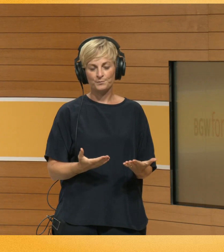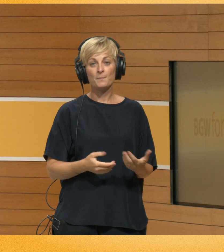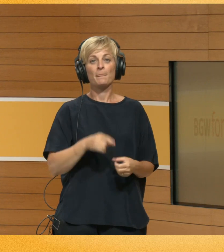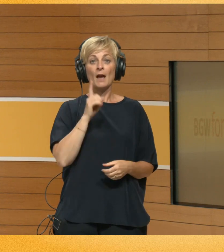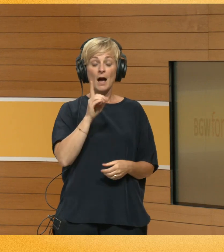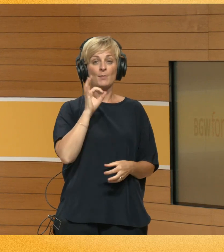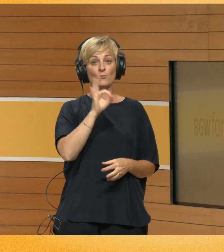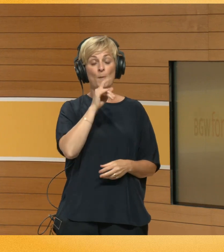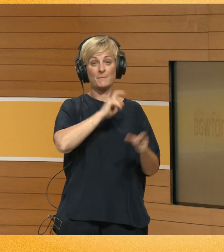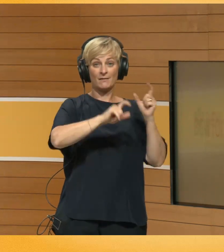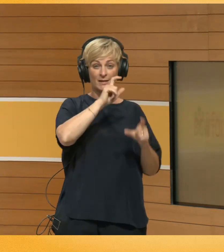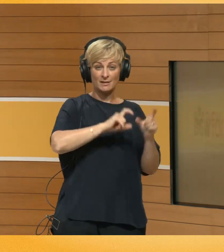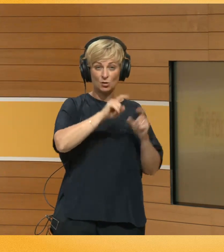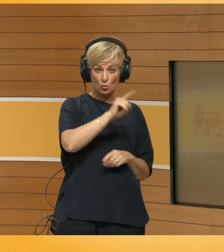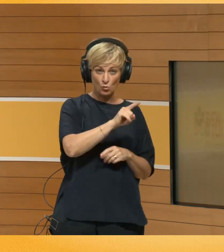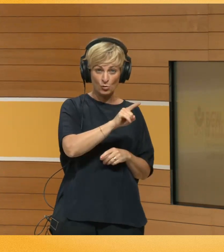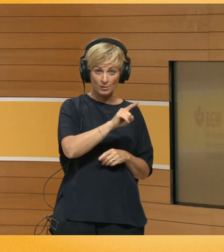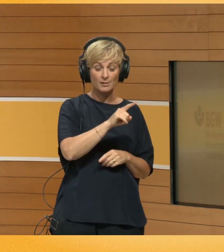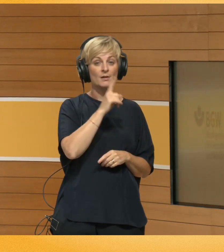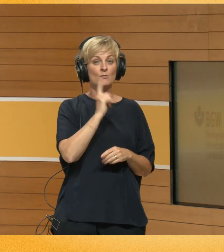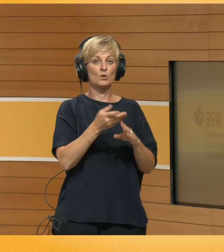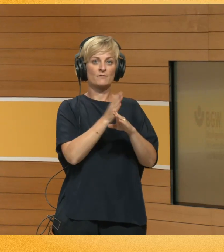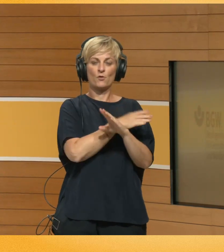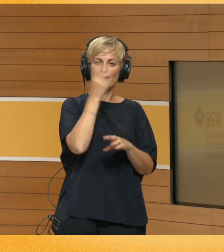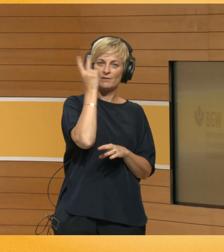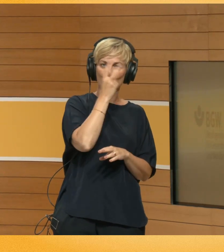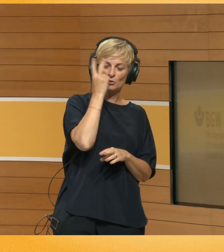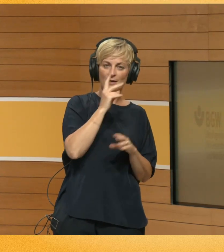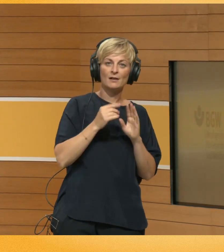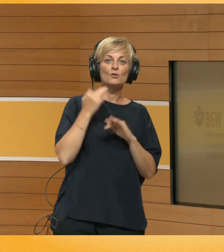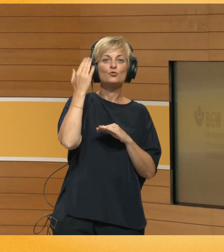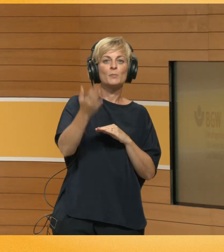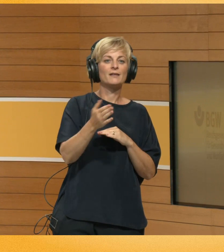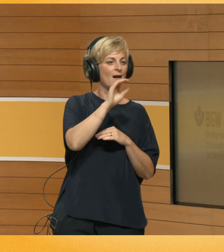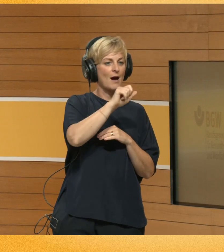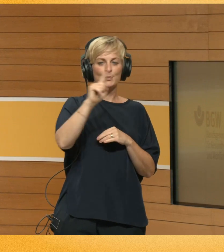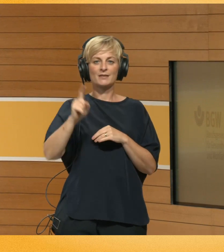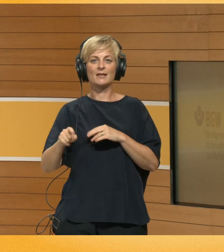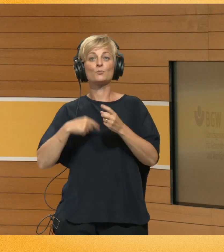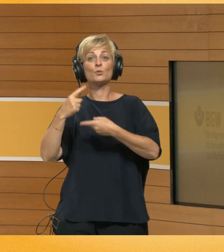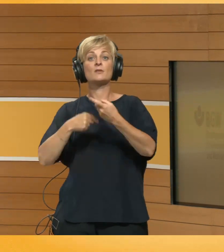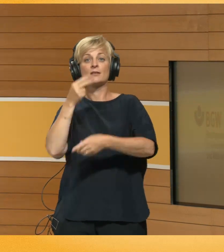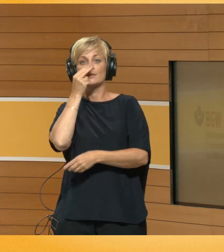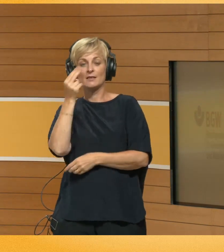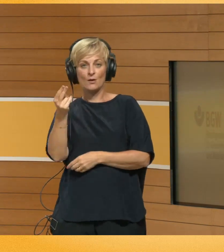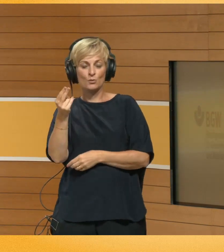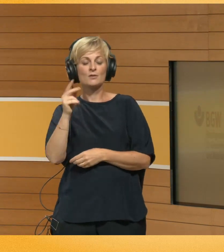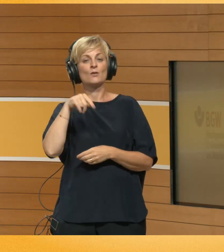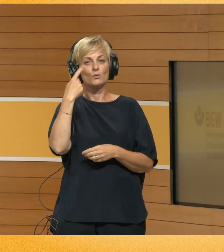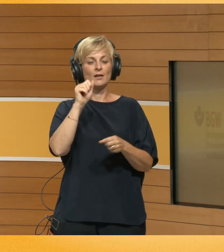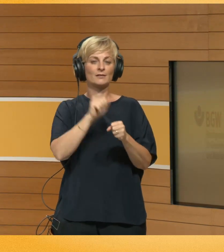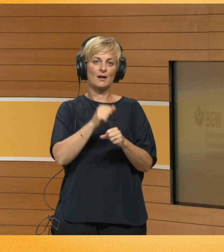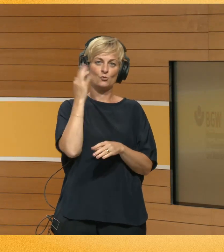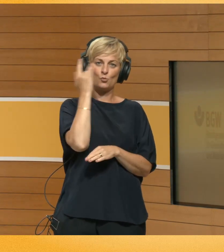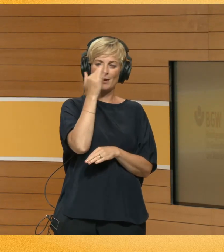to understand the process from A to Z, so you can at least try to do elimination or